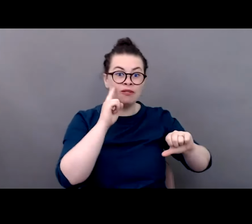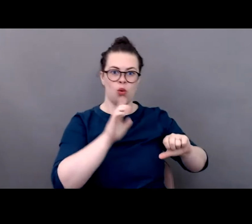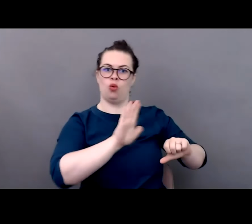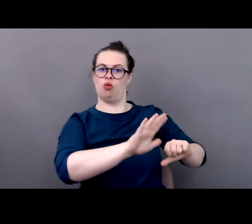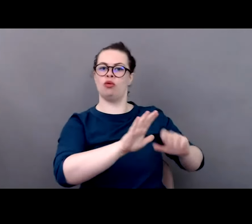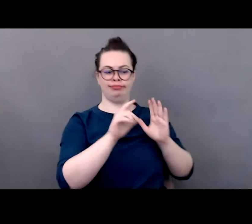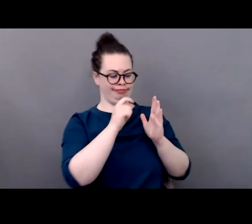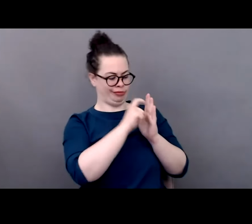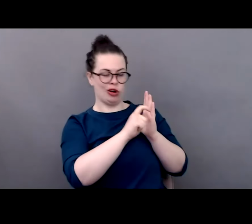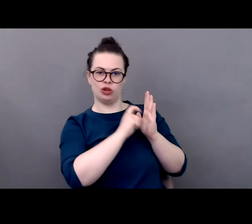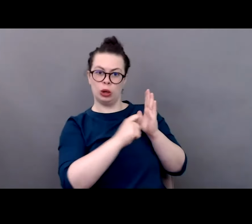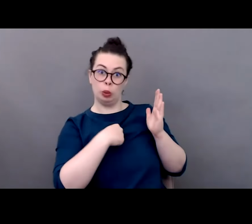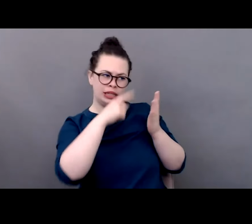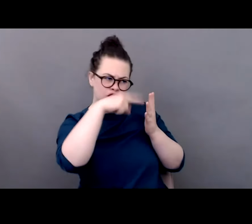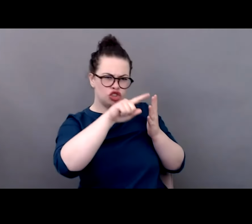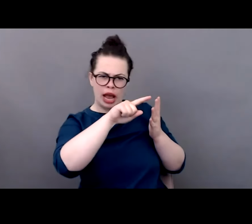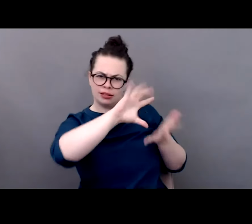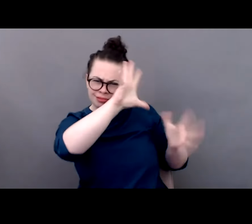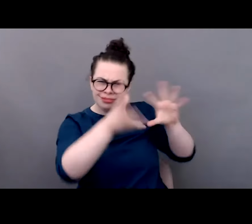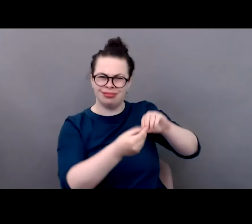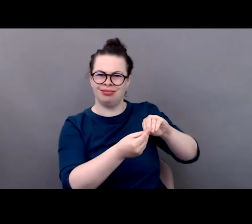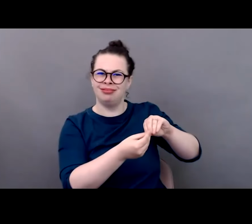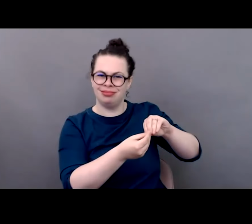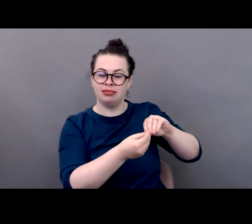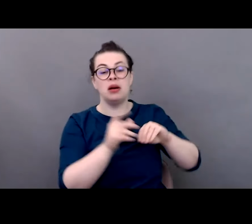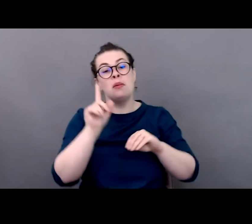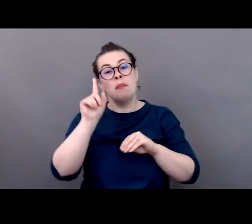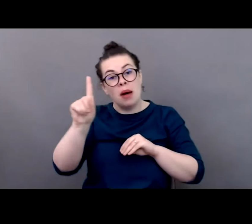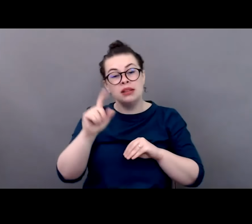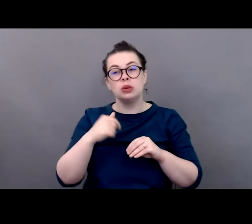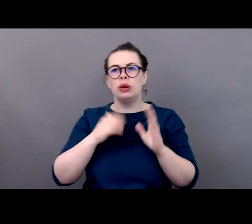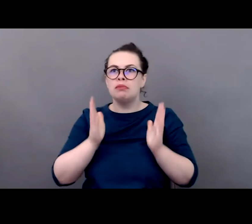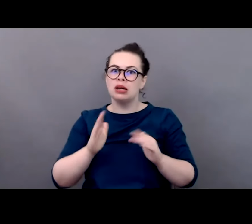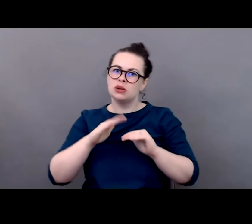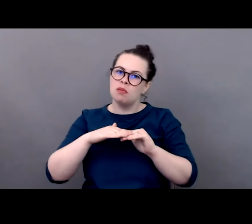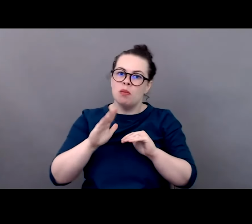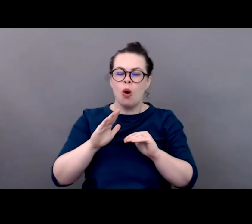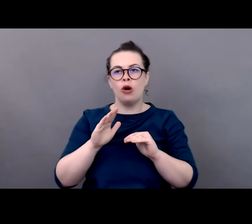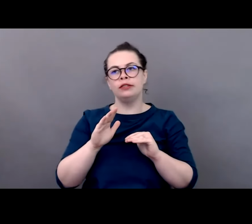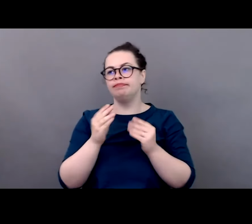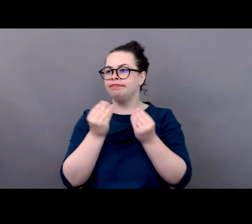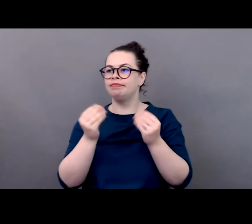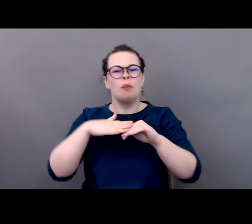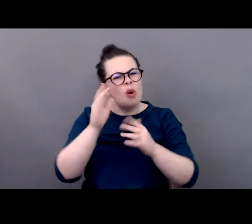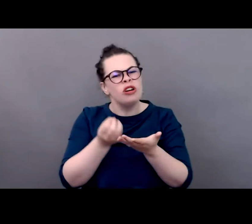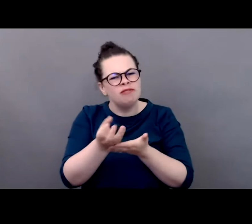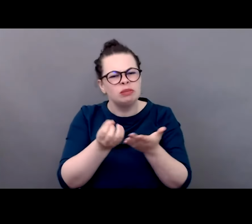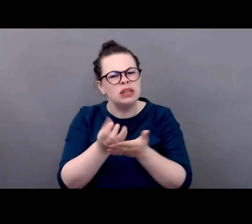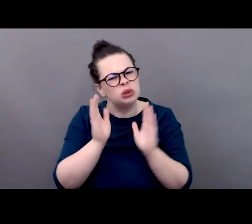have more specific information, include when I say more specific information, I mean, first of all,